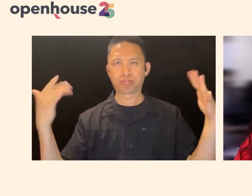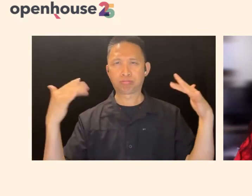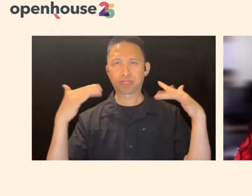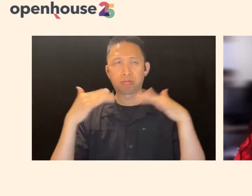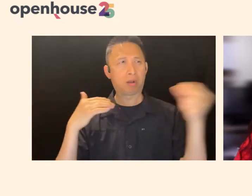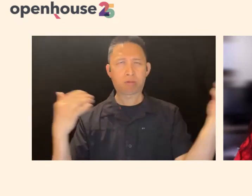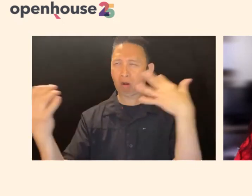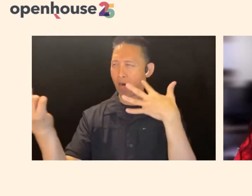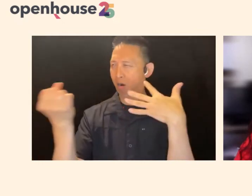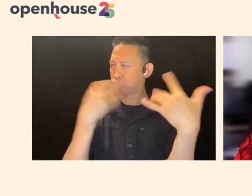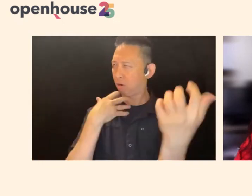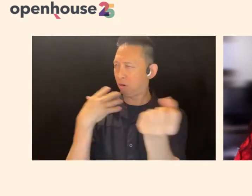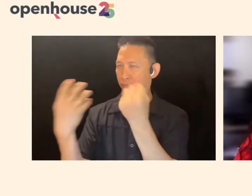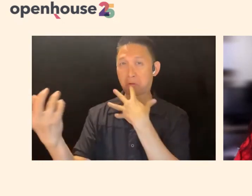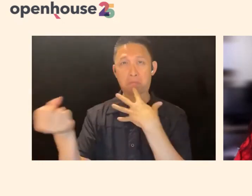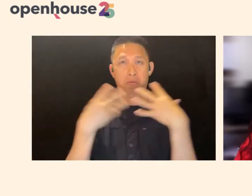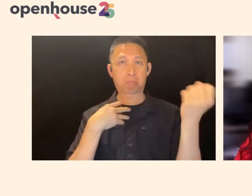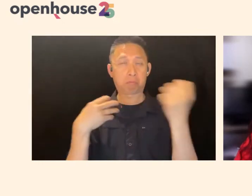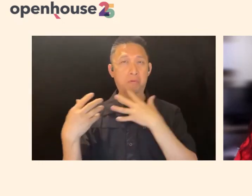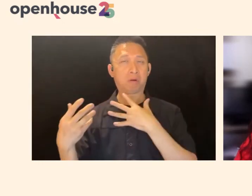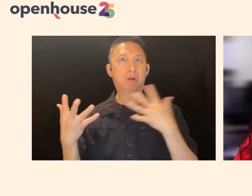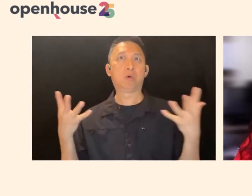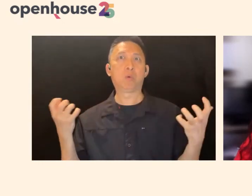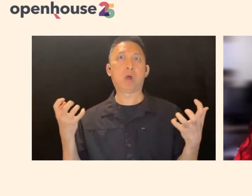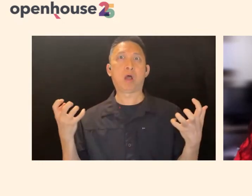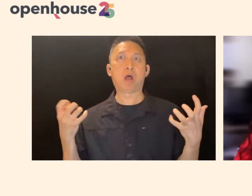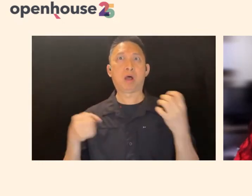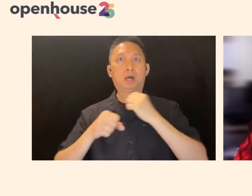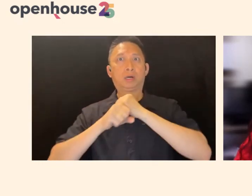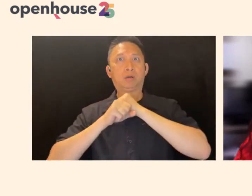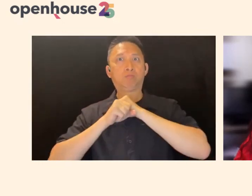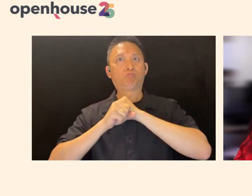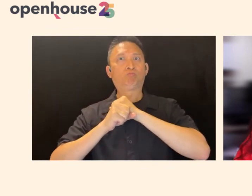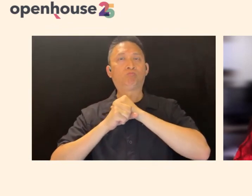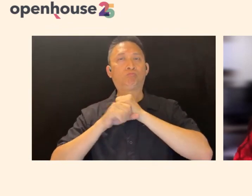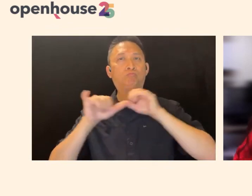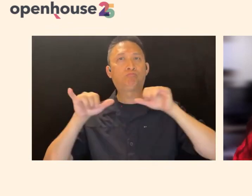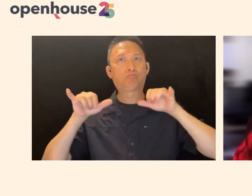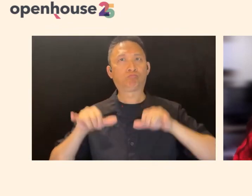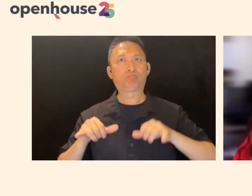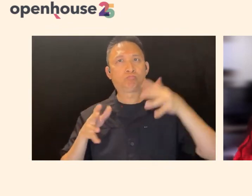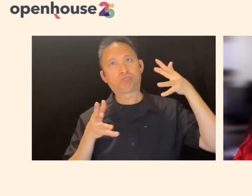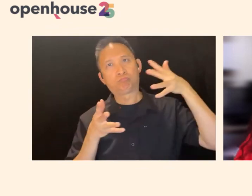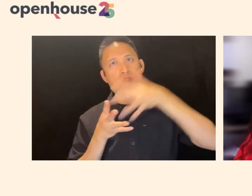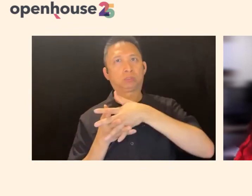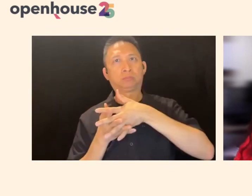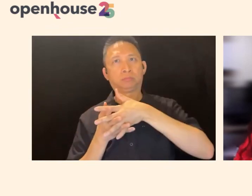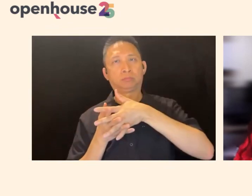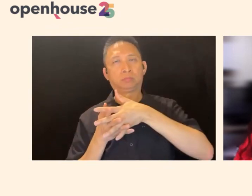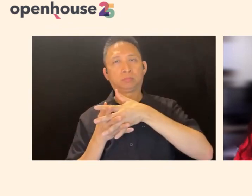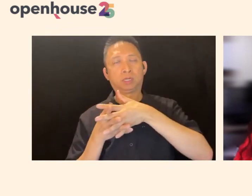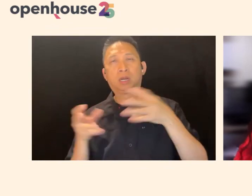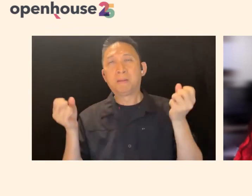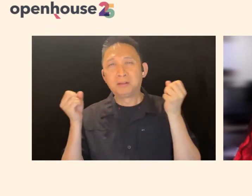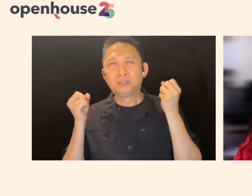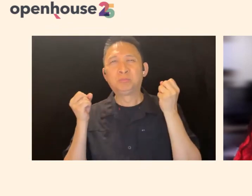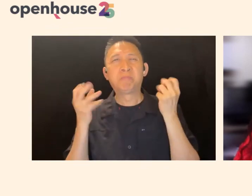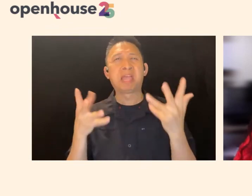I want to say the amount of calls and